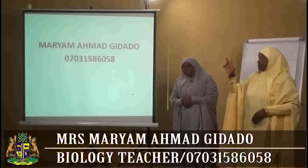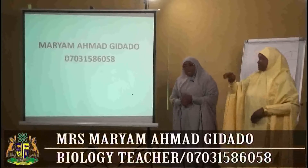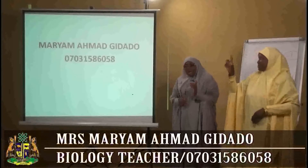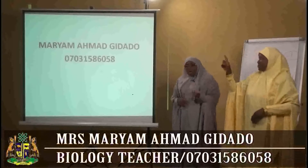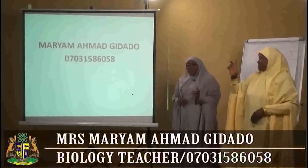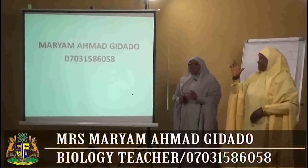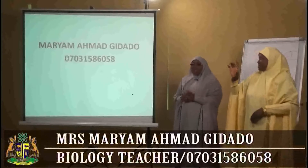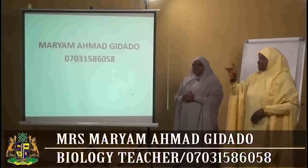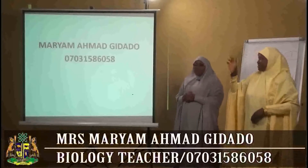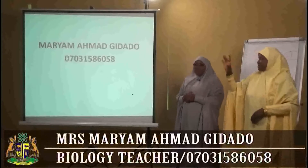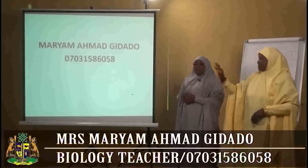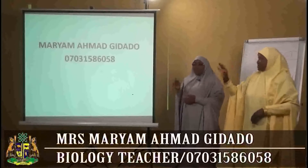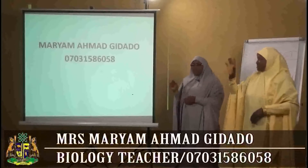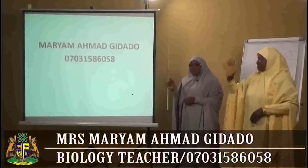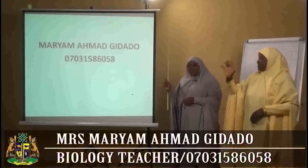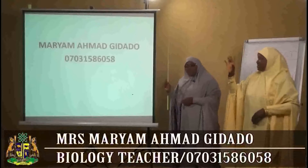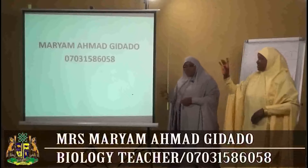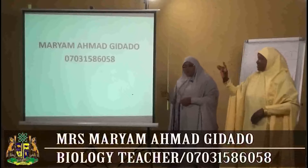070-3158-6058. I will repeat my number,